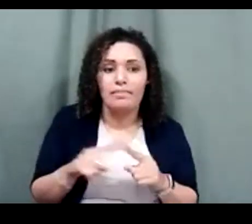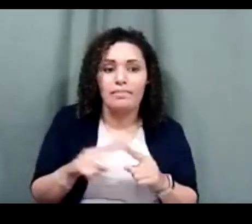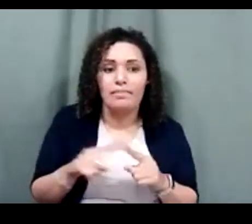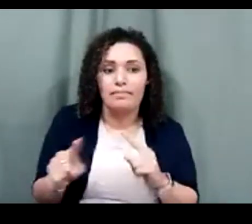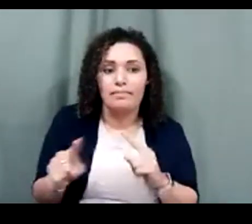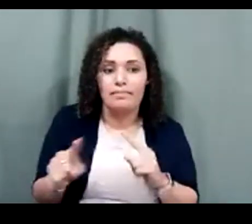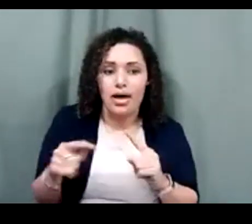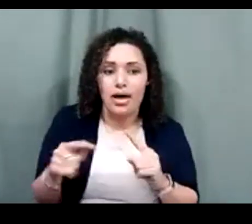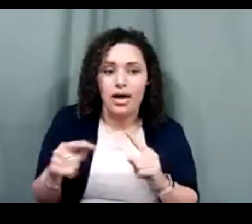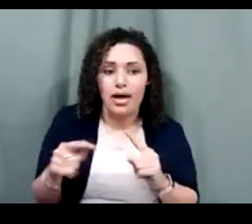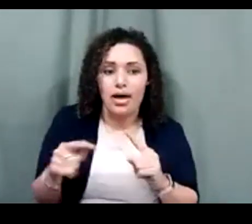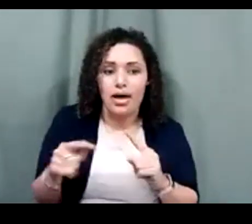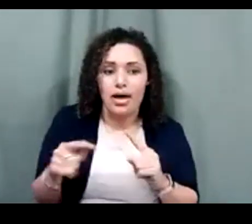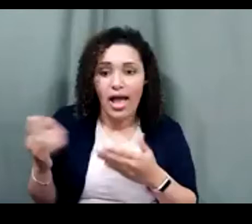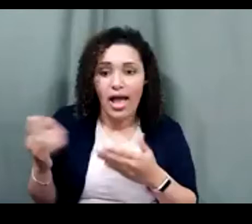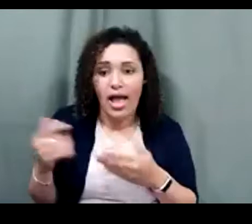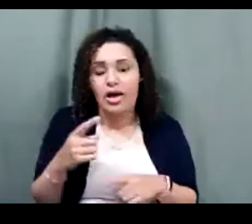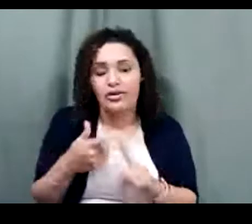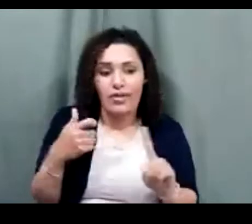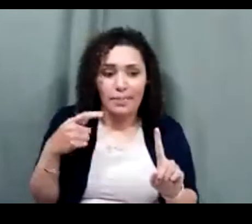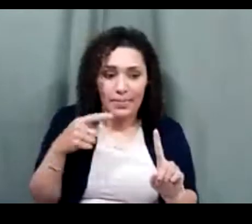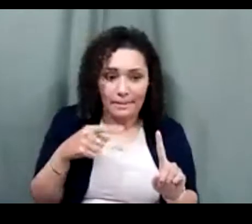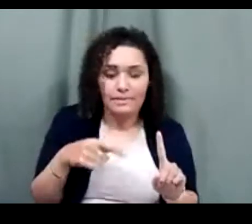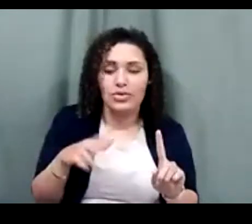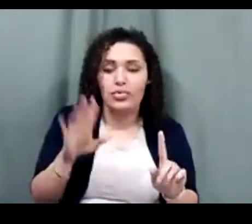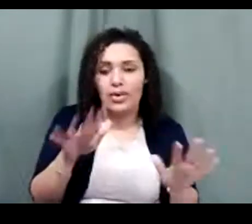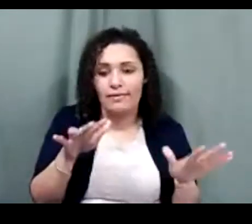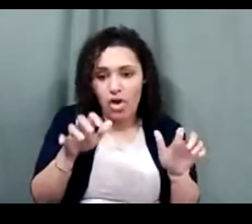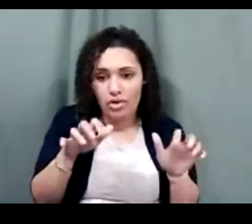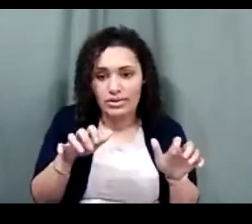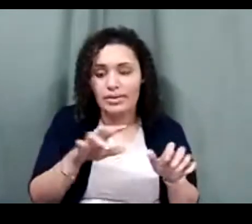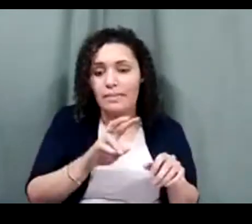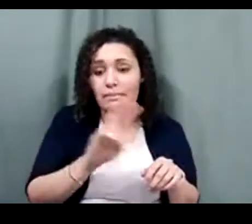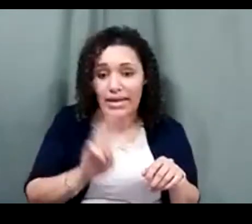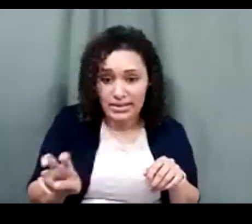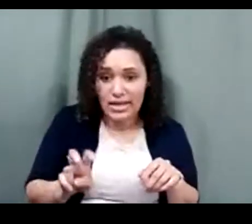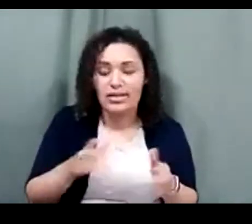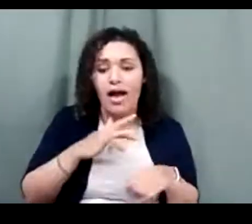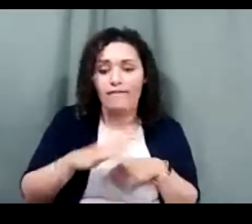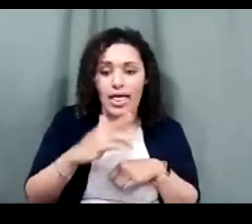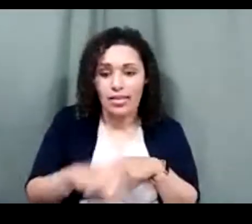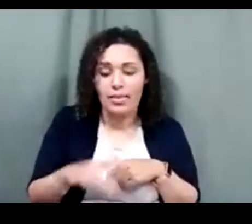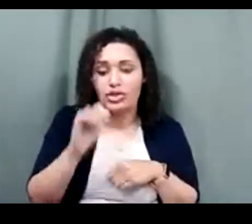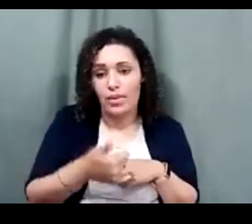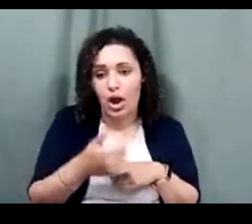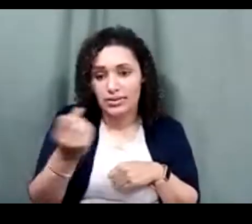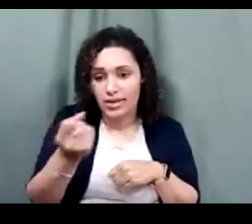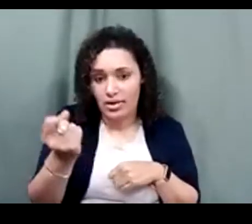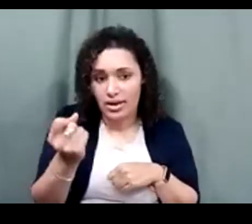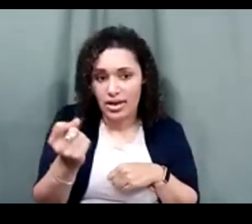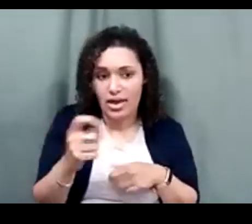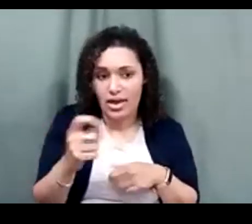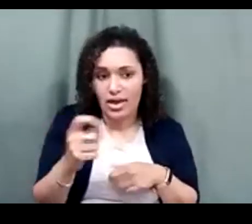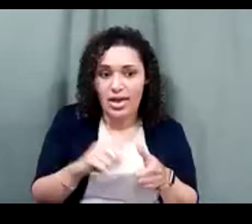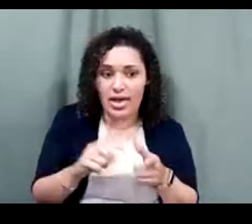So we will have frozen pizzas available tomorrow and Saturday. And of course, our little charcuterie boxes